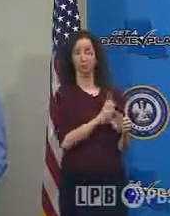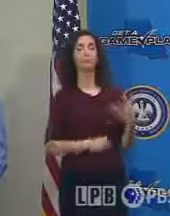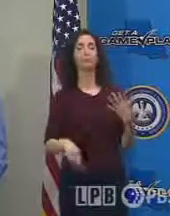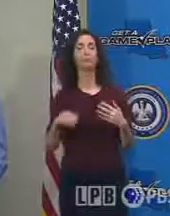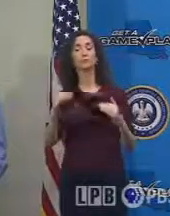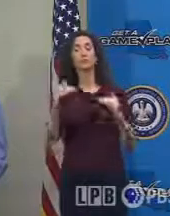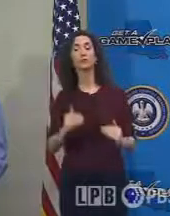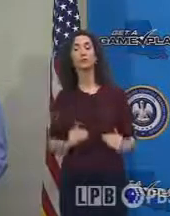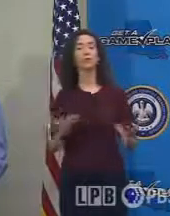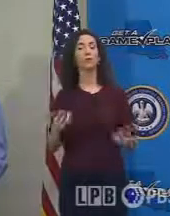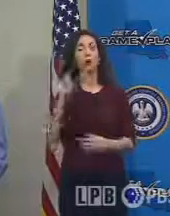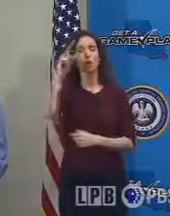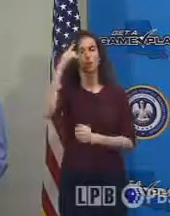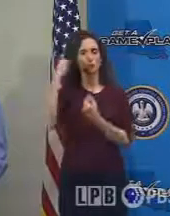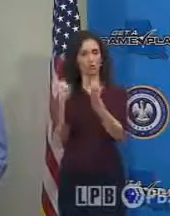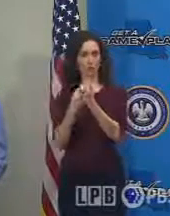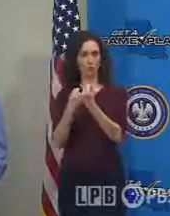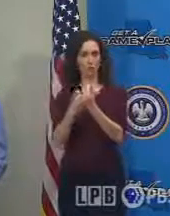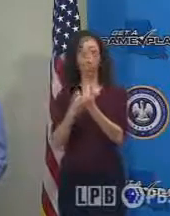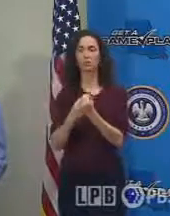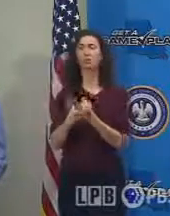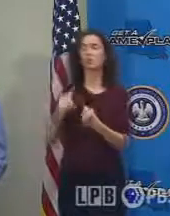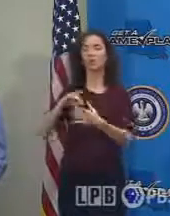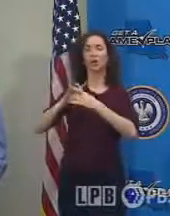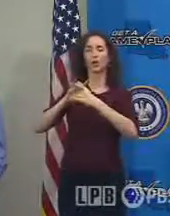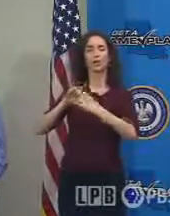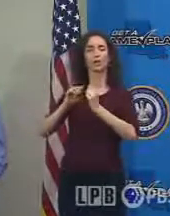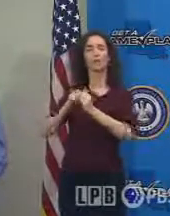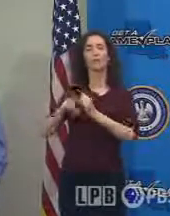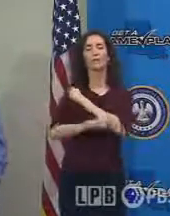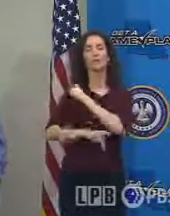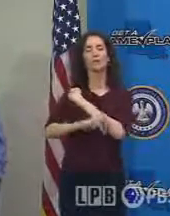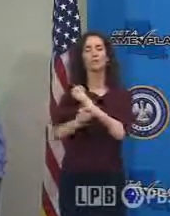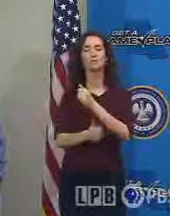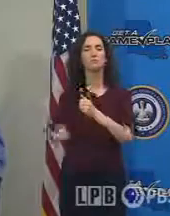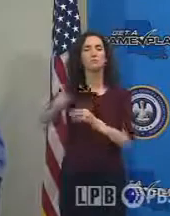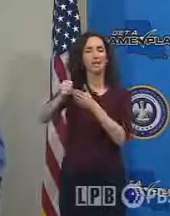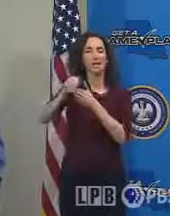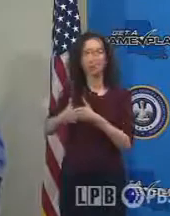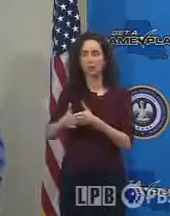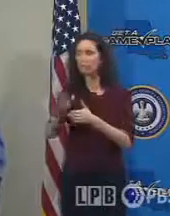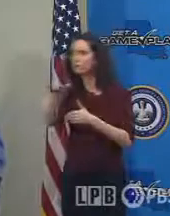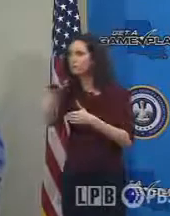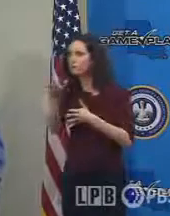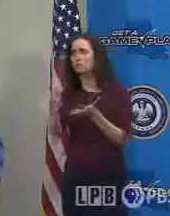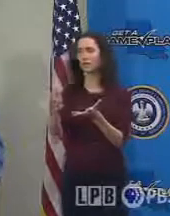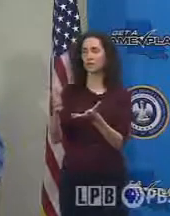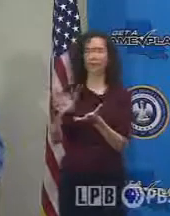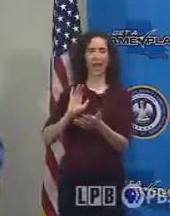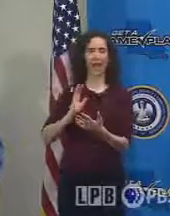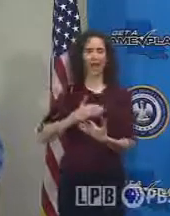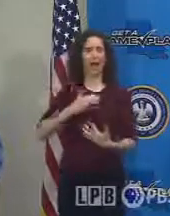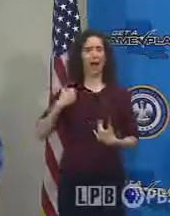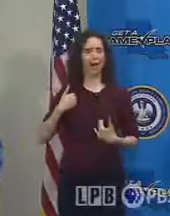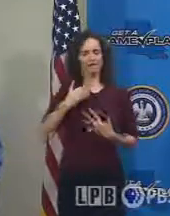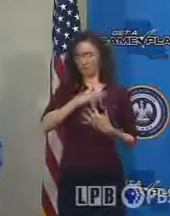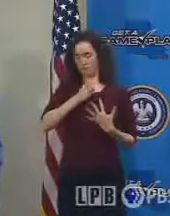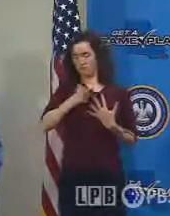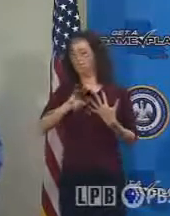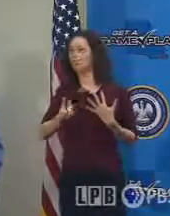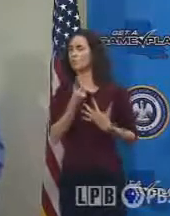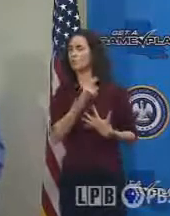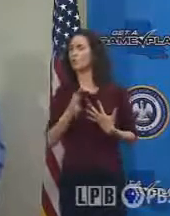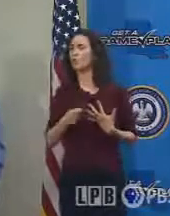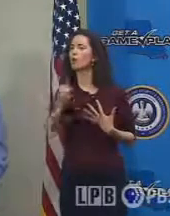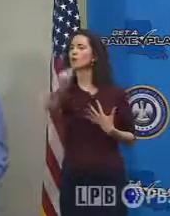have liaisons that work closely with the parish leaderships. So we talk to them about our portfolio and all the capabilities that we